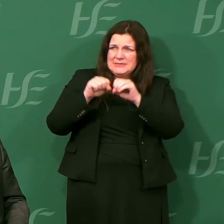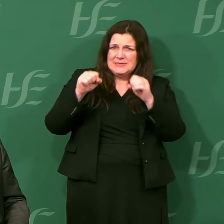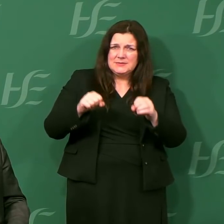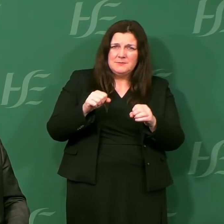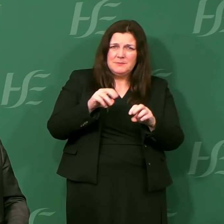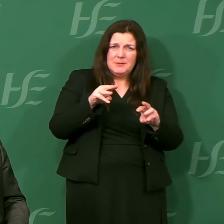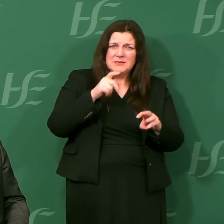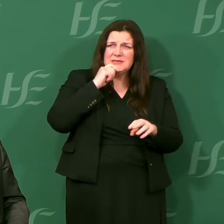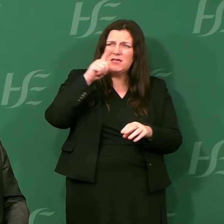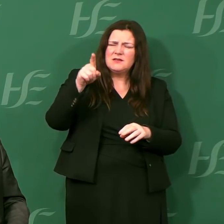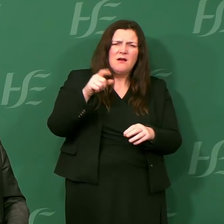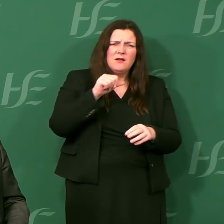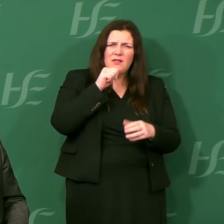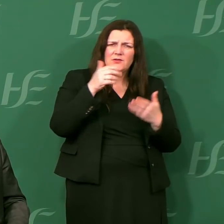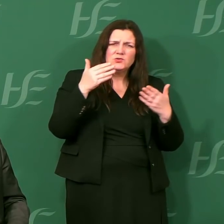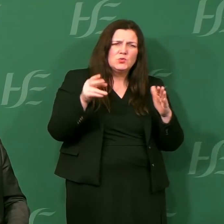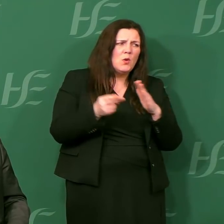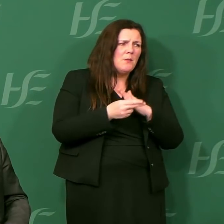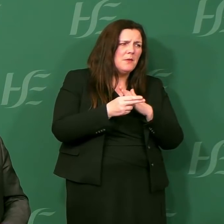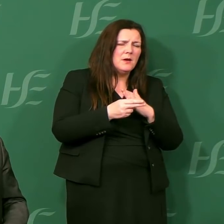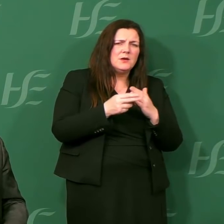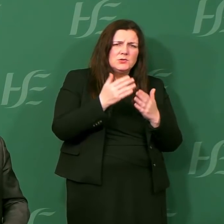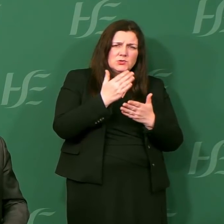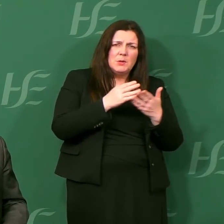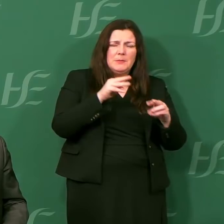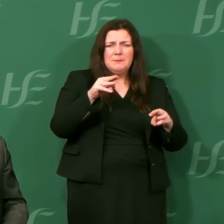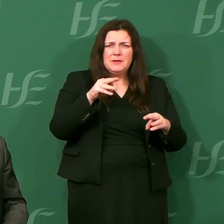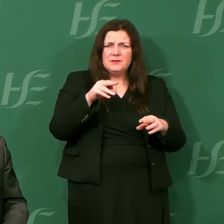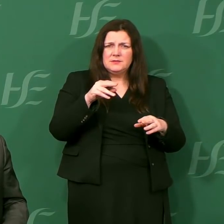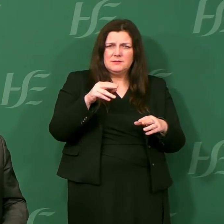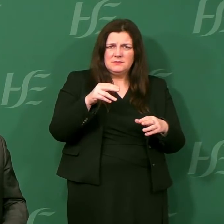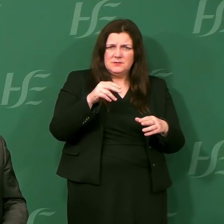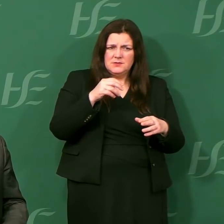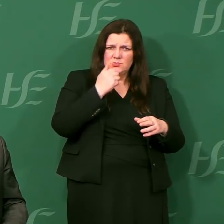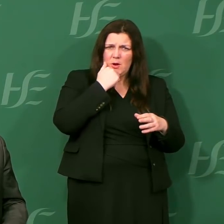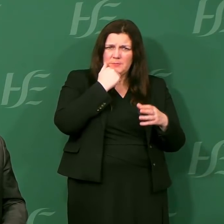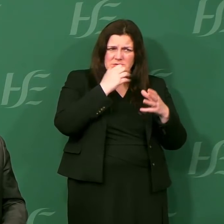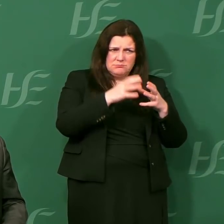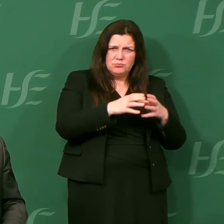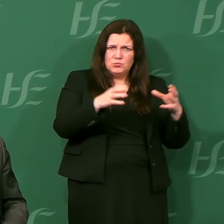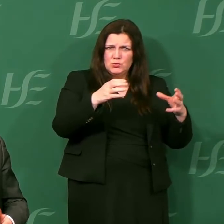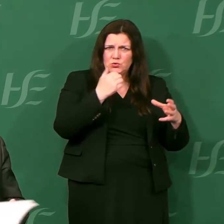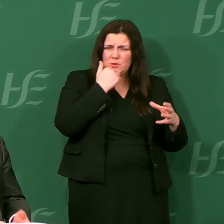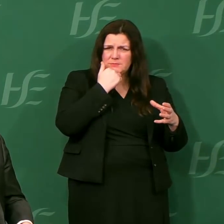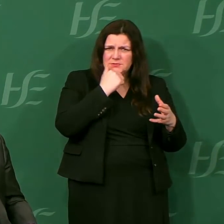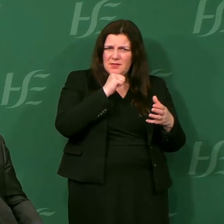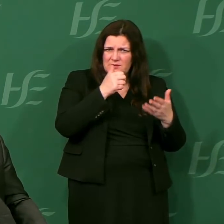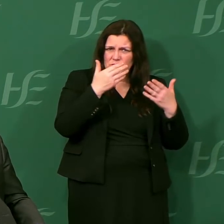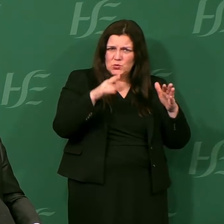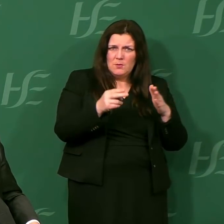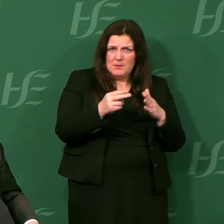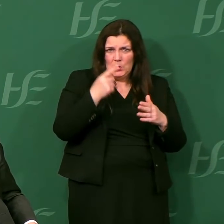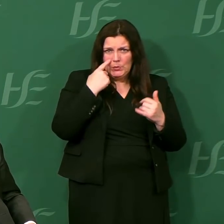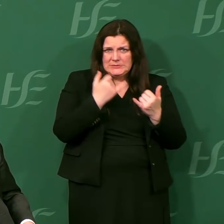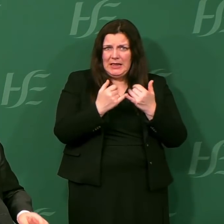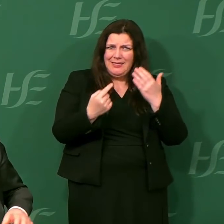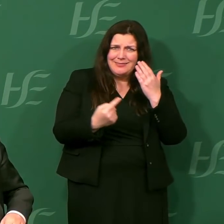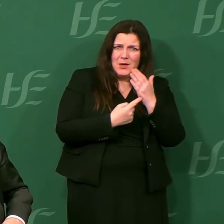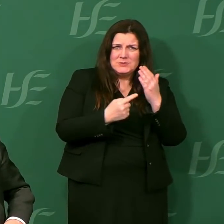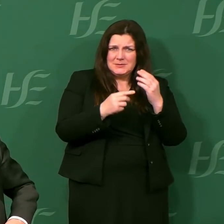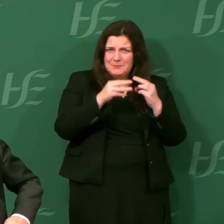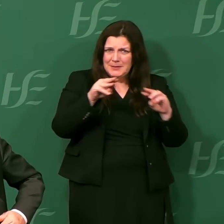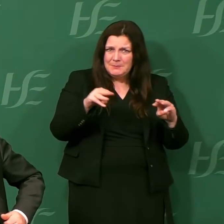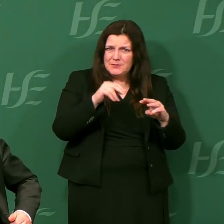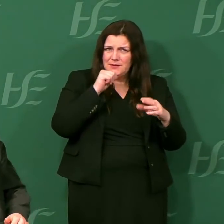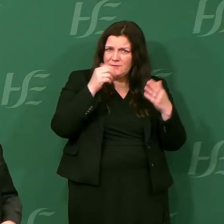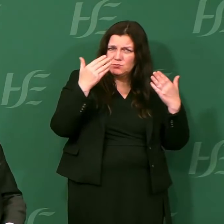lot of criticism, really, of people not showing. I mean, huge numbers. The suggestion was that tens of thousands of people